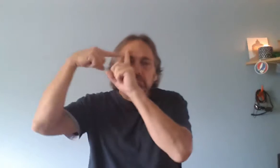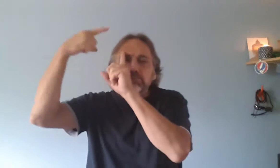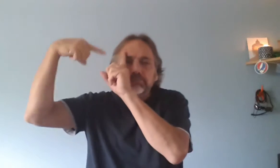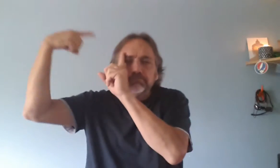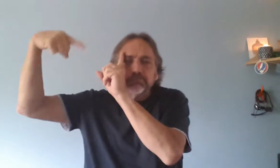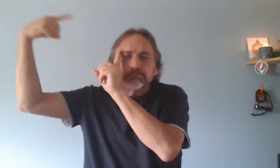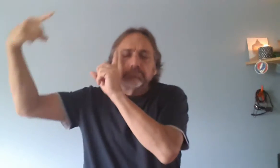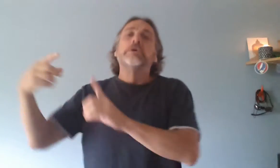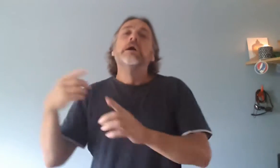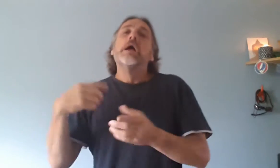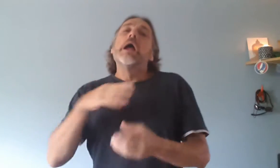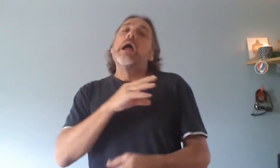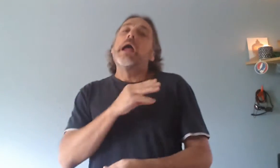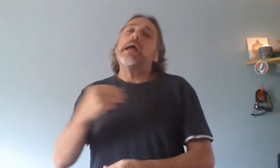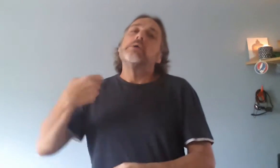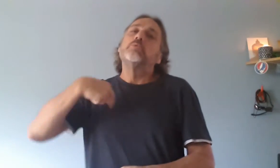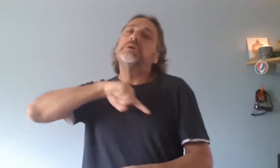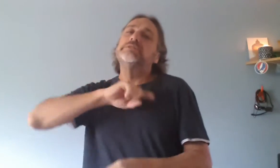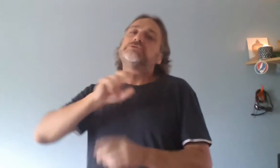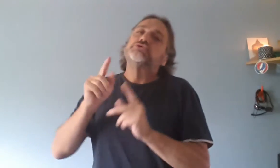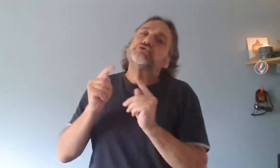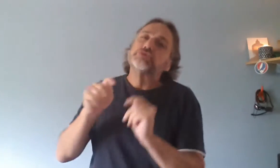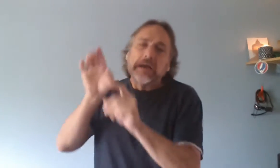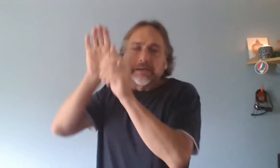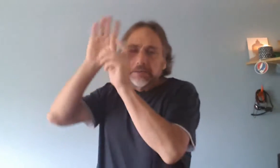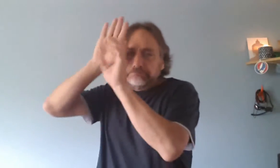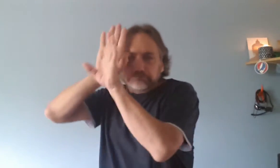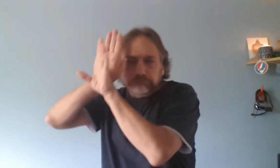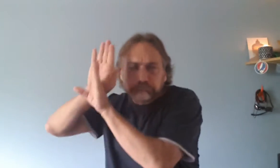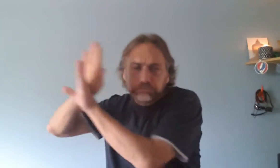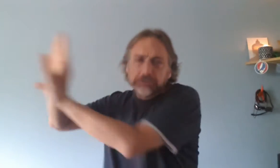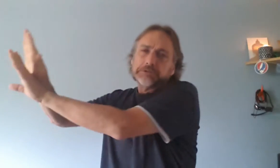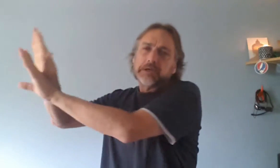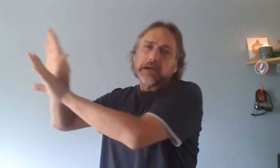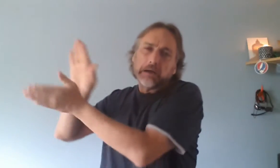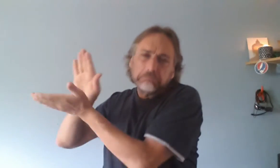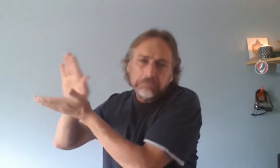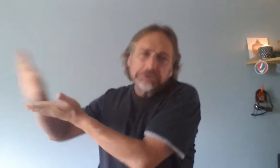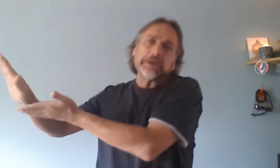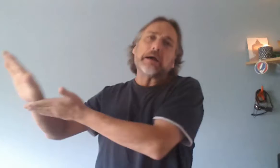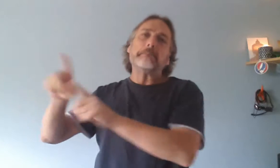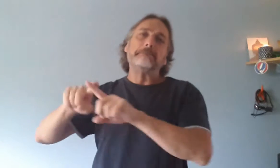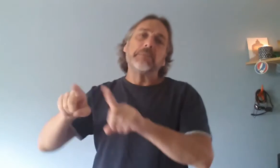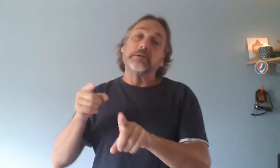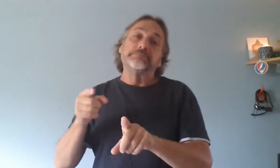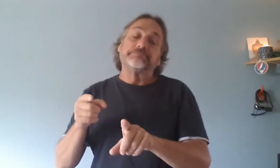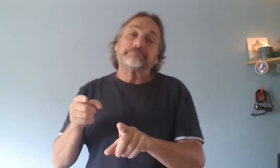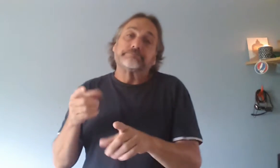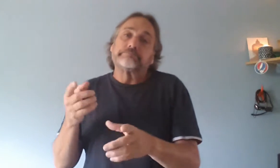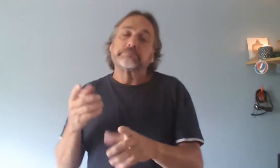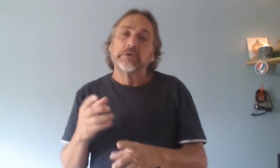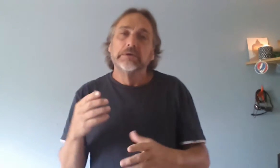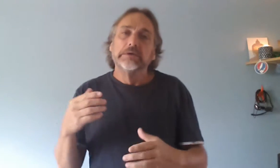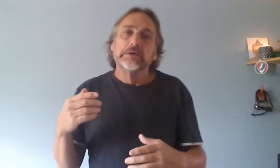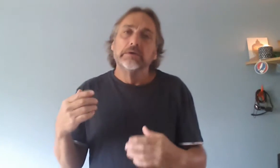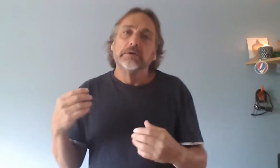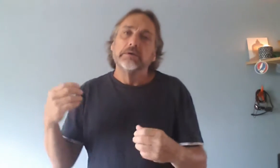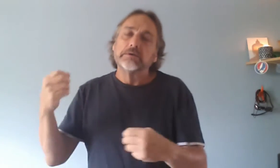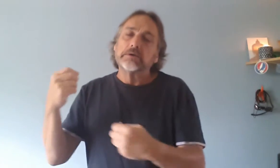shut them out, the more they come in, and pretty soon you don't get to sleep, or you wind up with, basically chronic anxiety or some kind